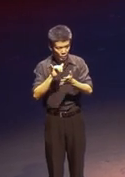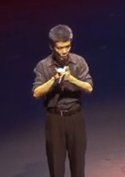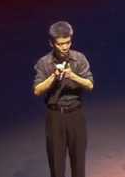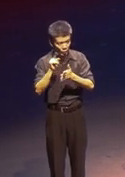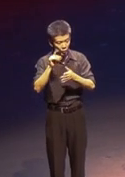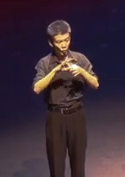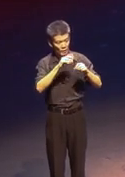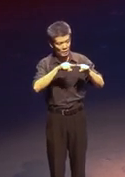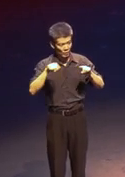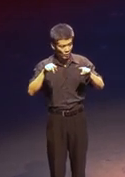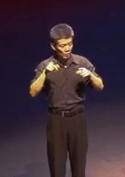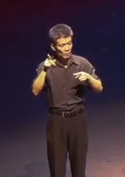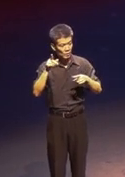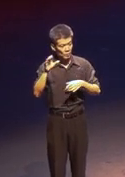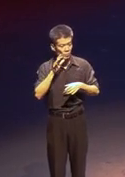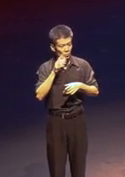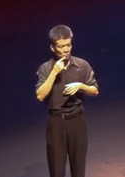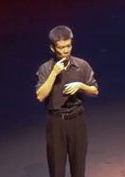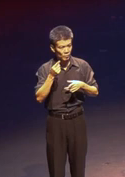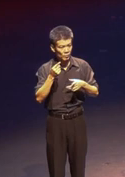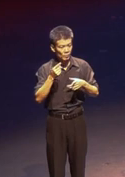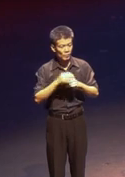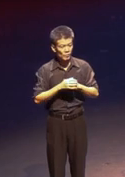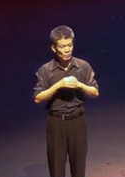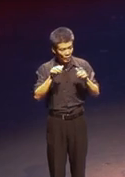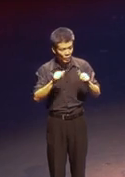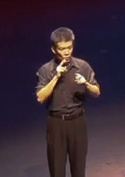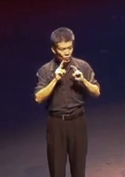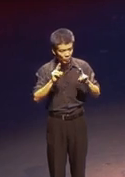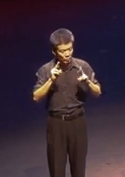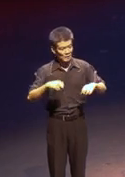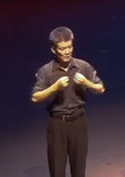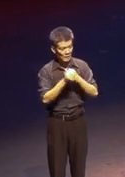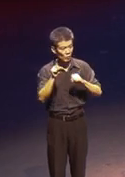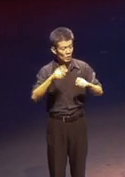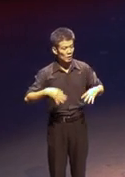one of the series, and Cody's mother said that his ability to sing saved his life.